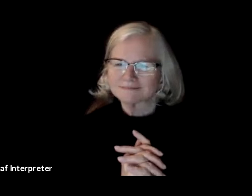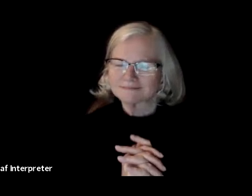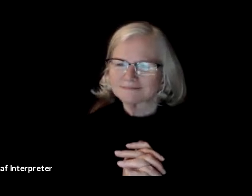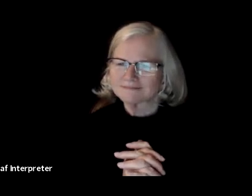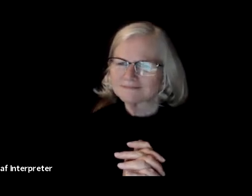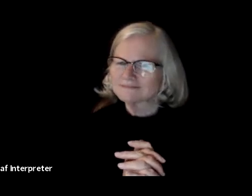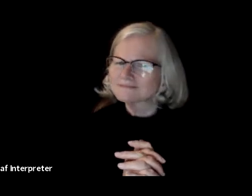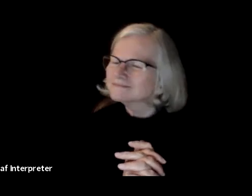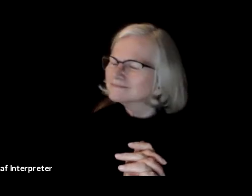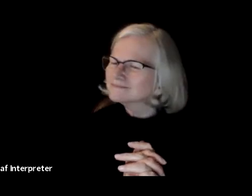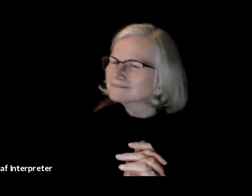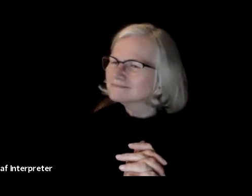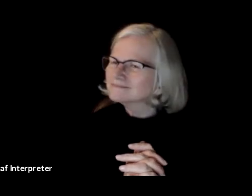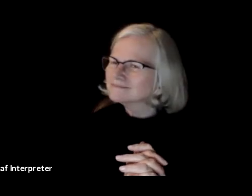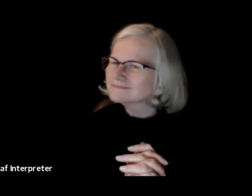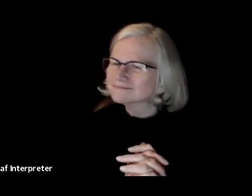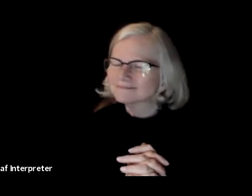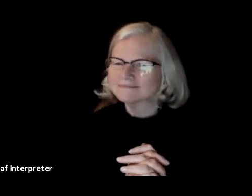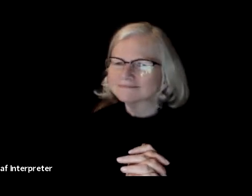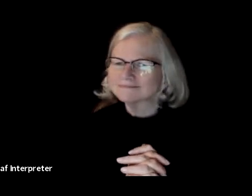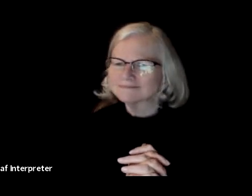we compile the Q&A roster.